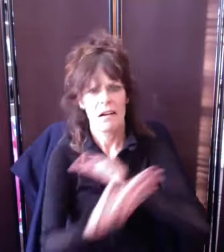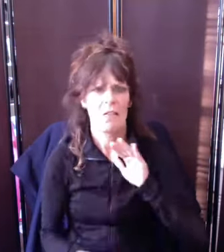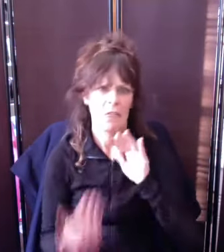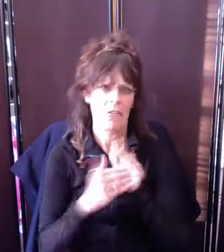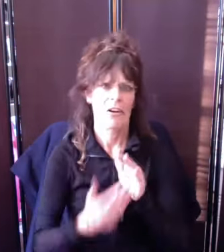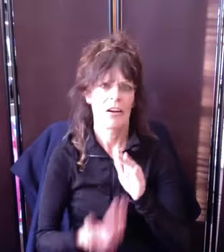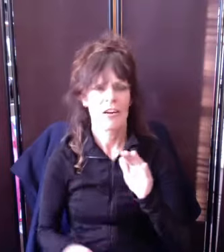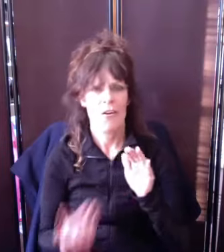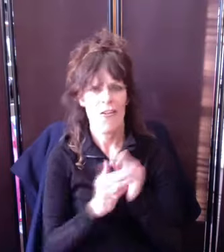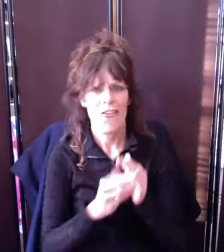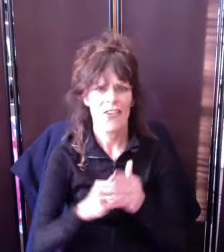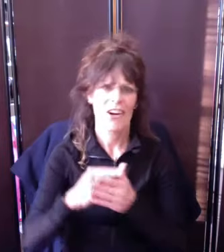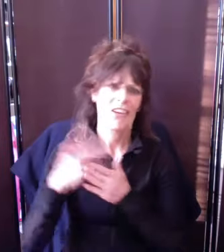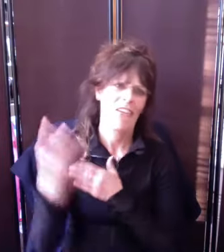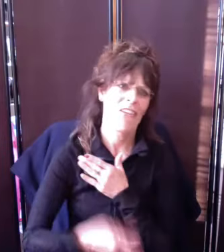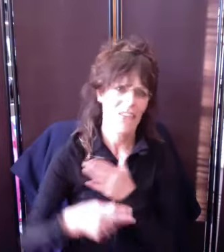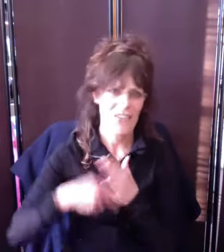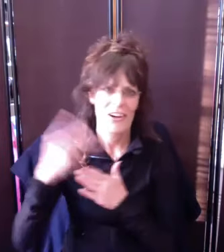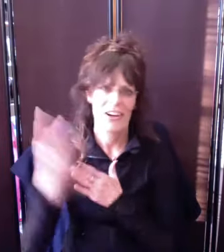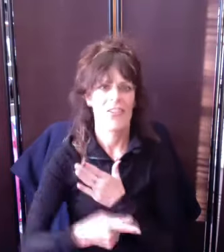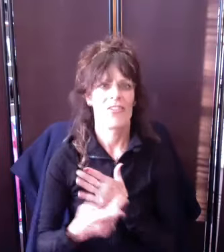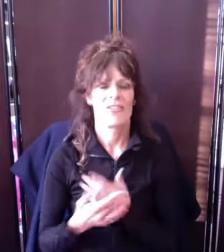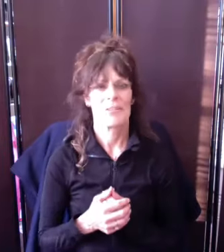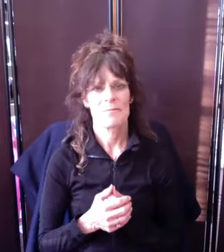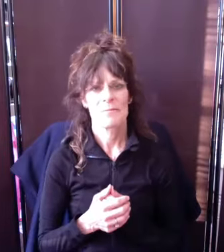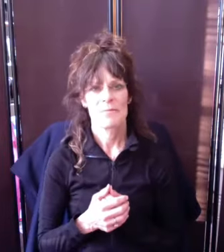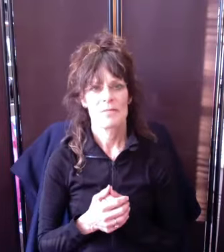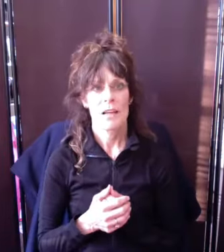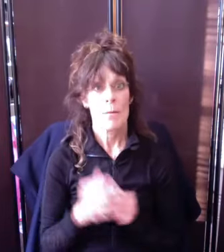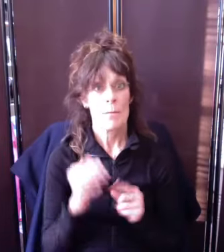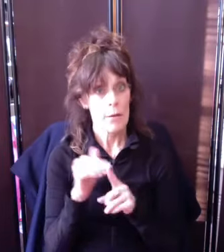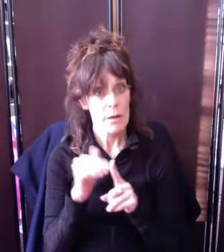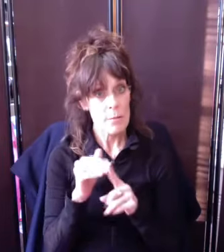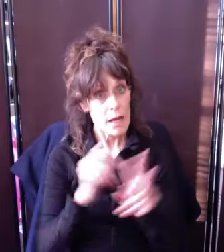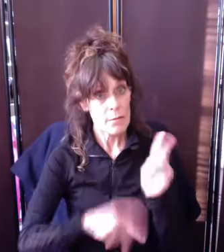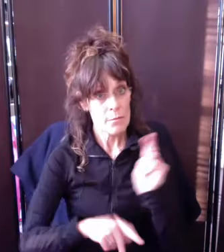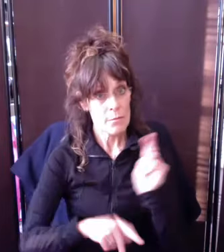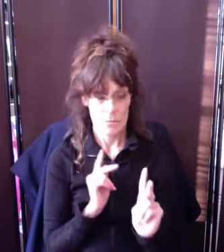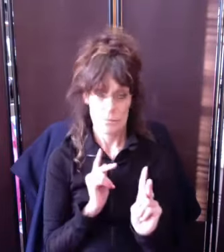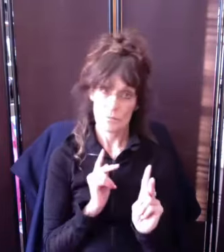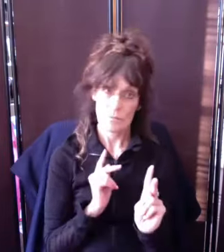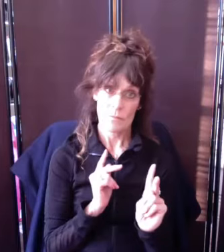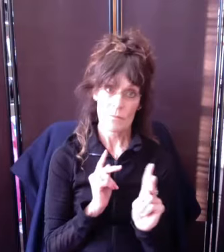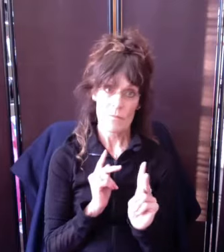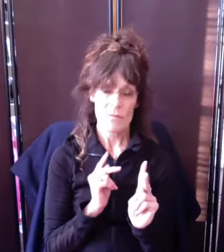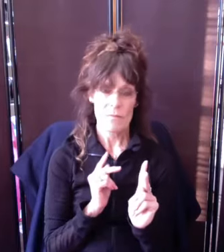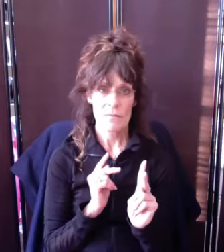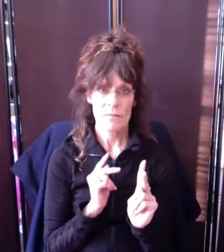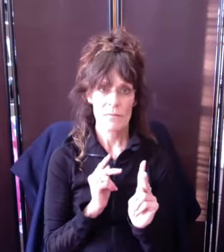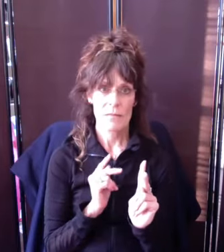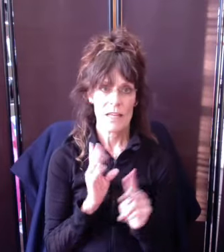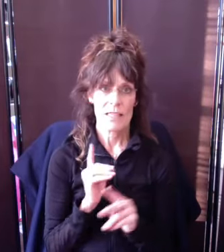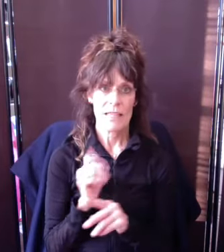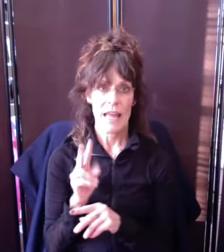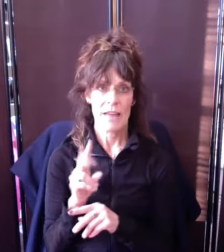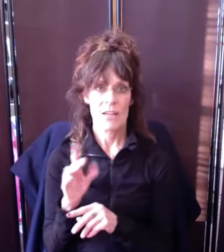and over again. I like to remind people that, David Ortiz, for those of you who know anything